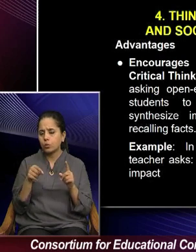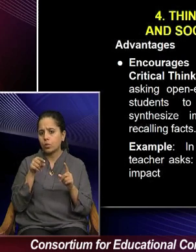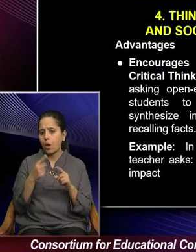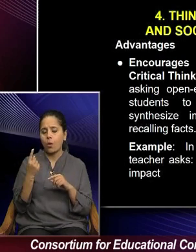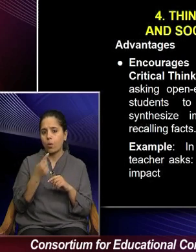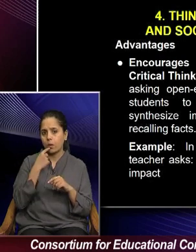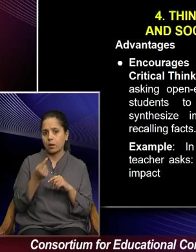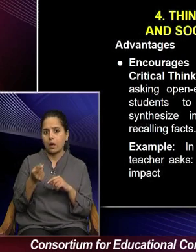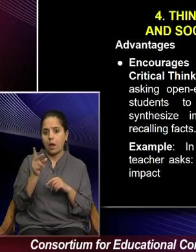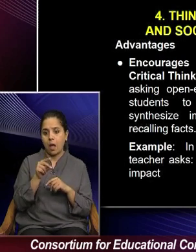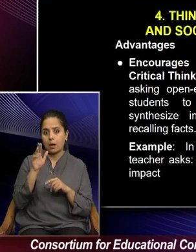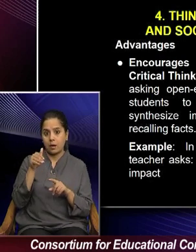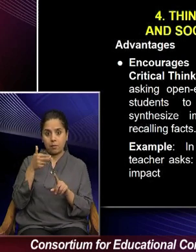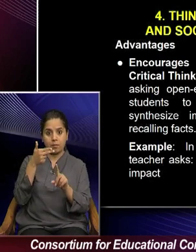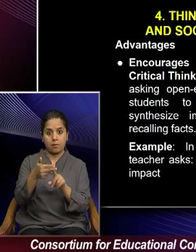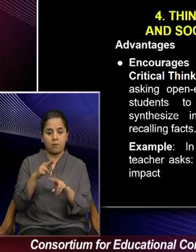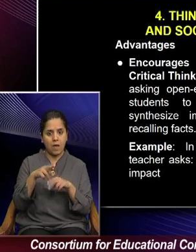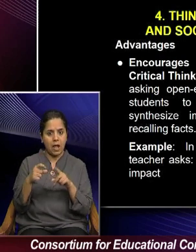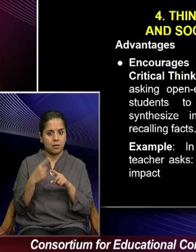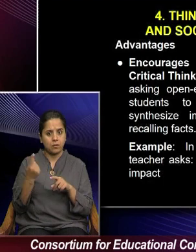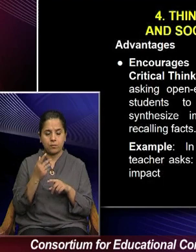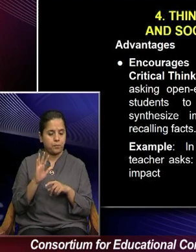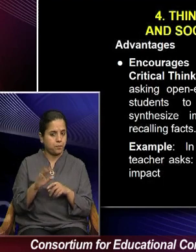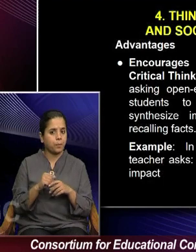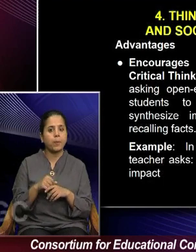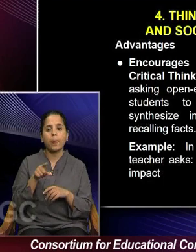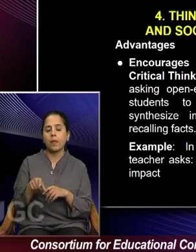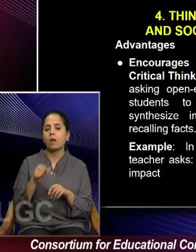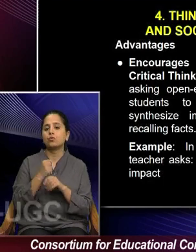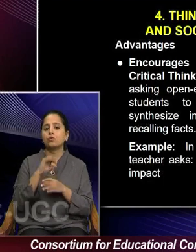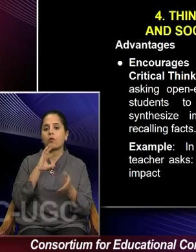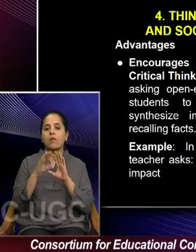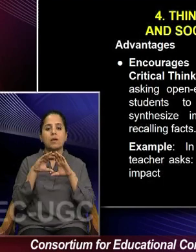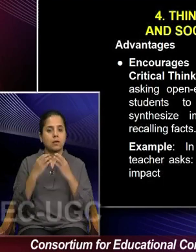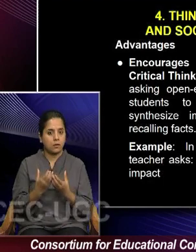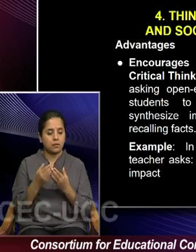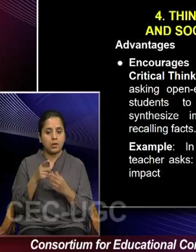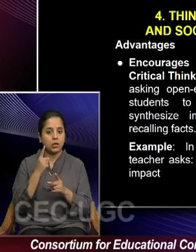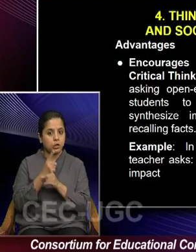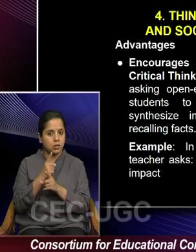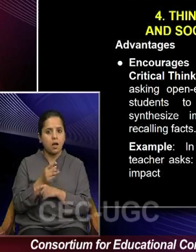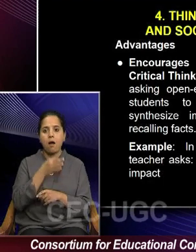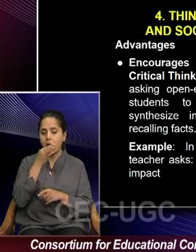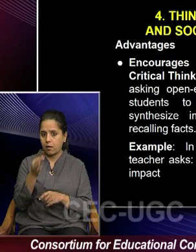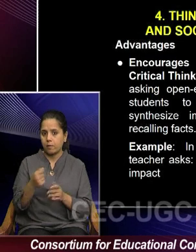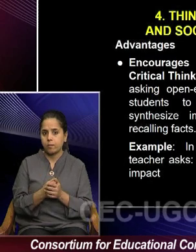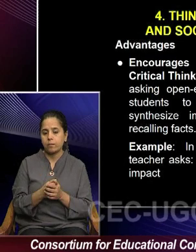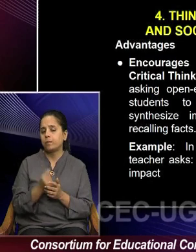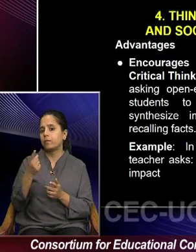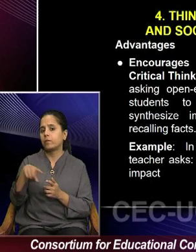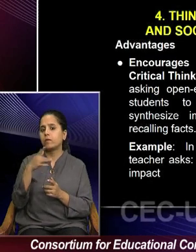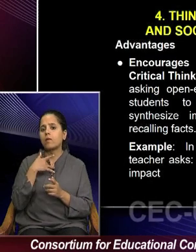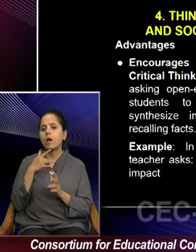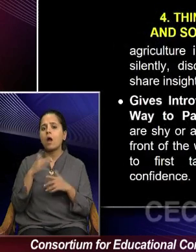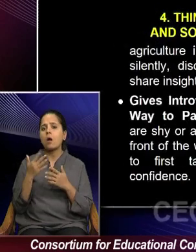just recalling the facts. In a geography class, the teacher asks, how would